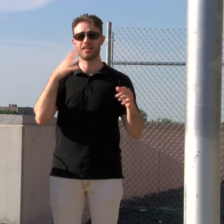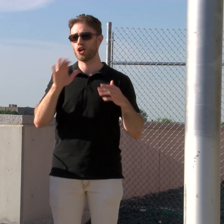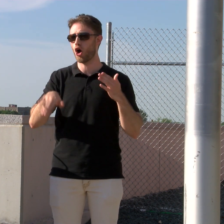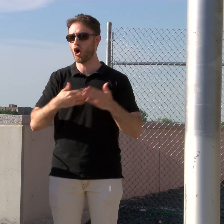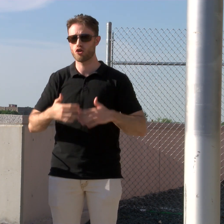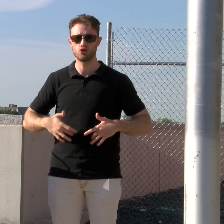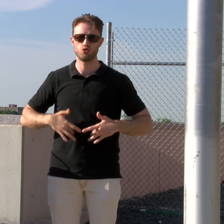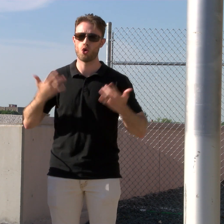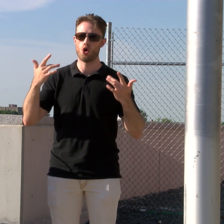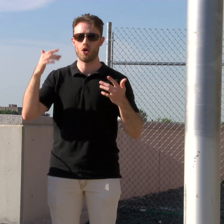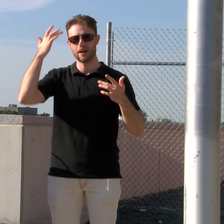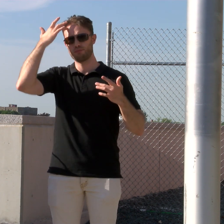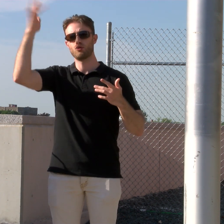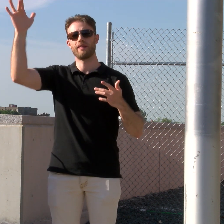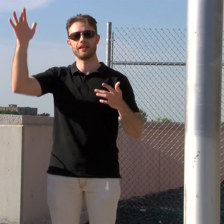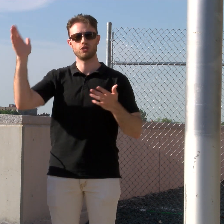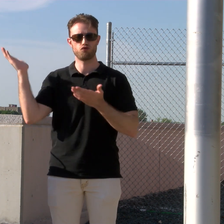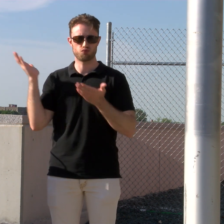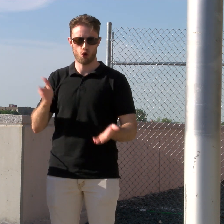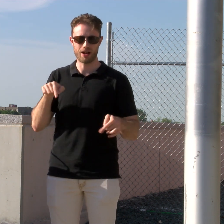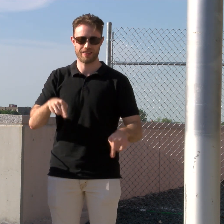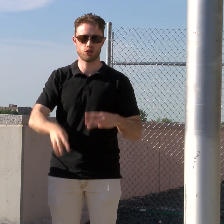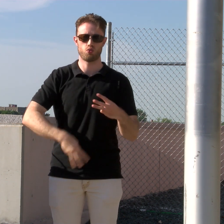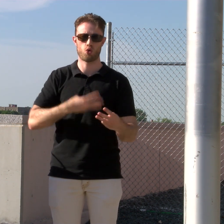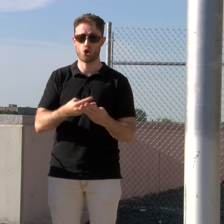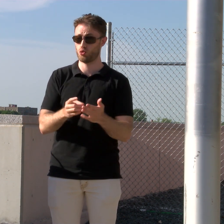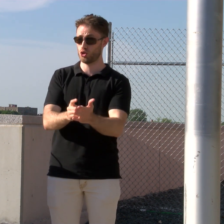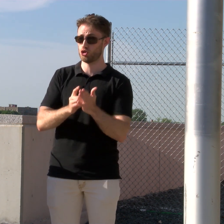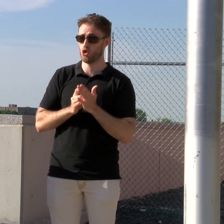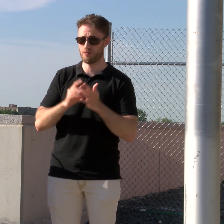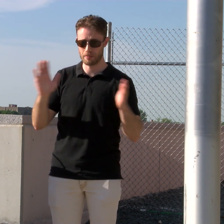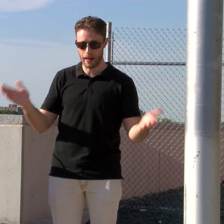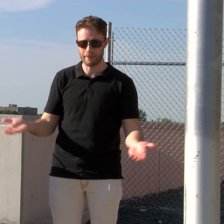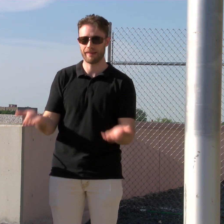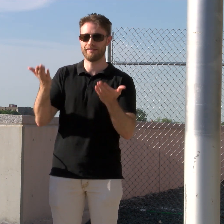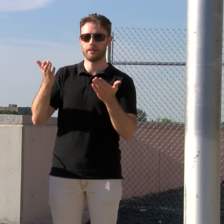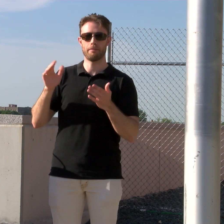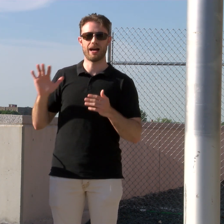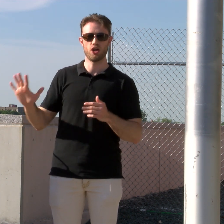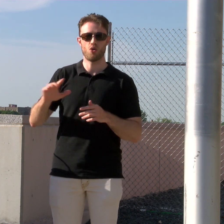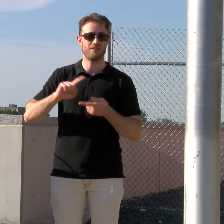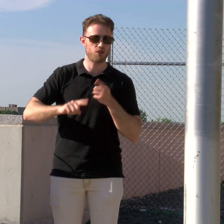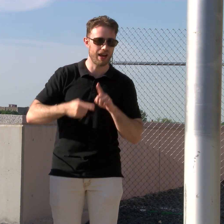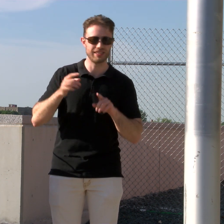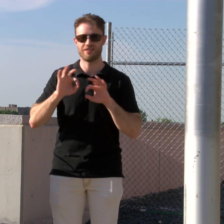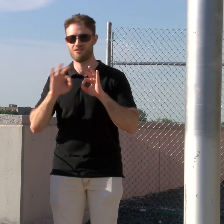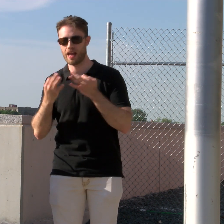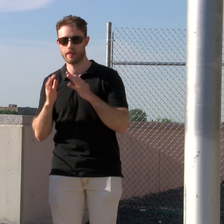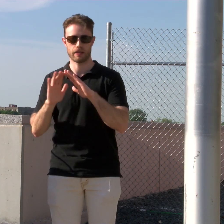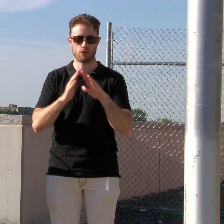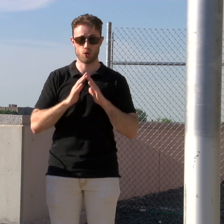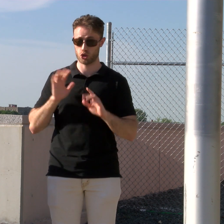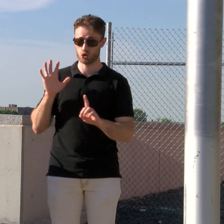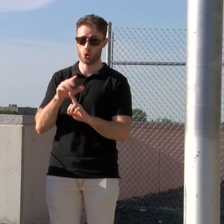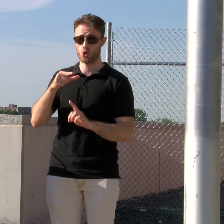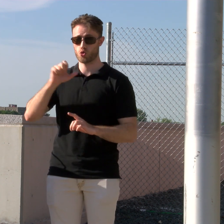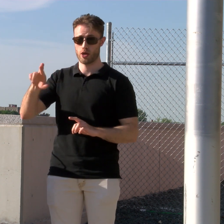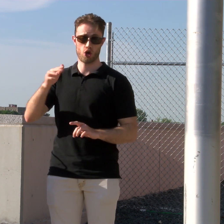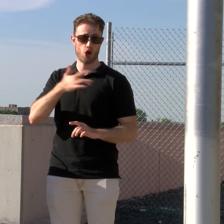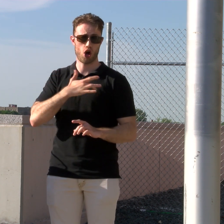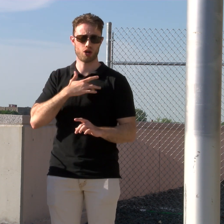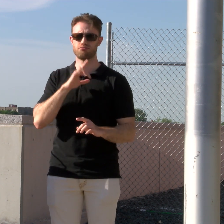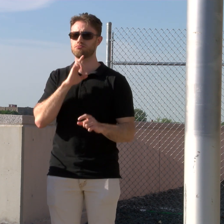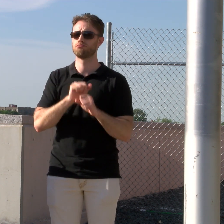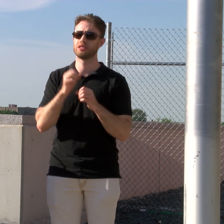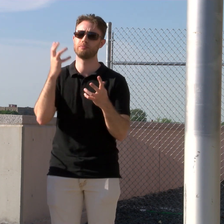world. You deserve to be uplifted by your friends and family and community. Your queer heart is